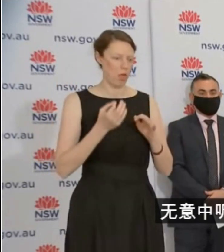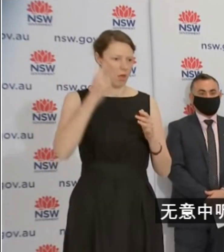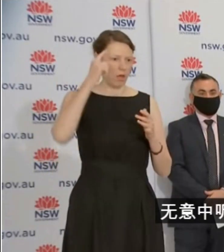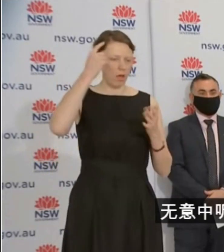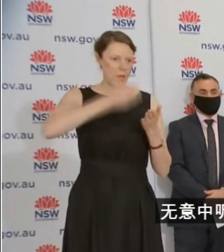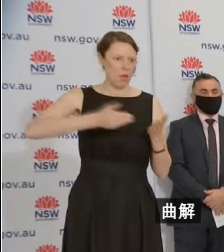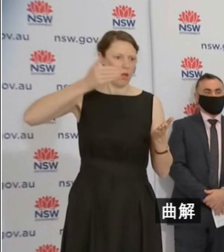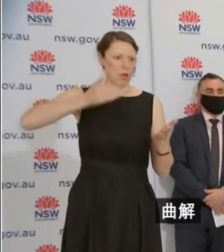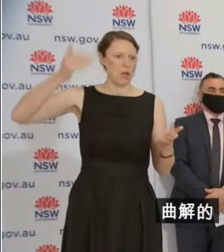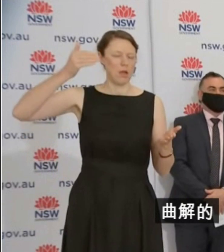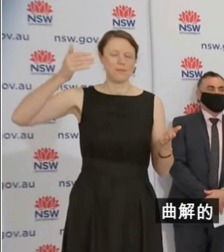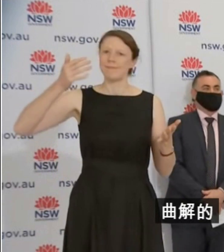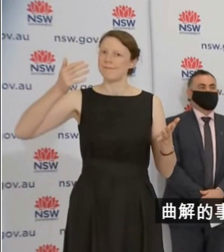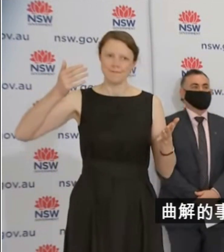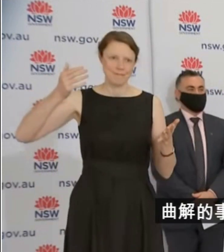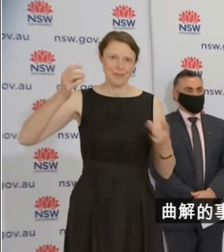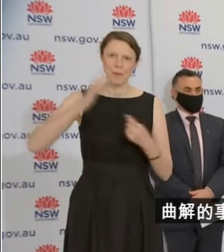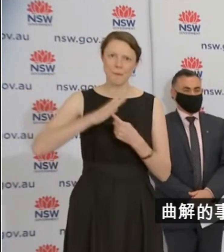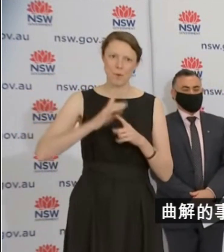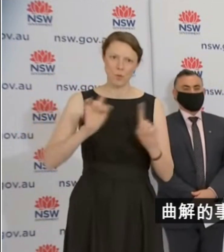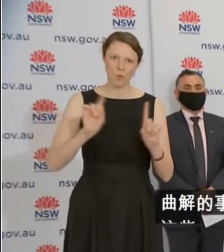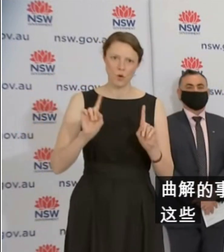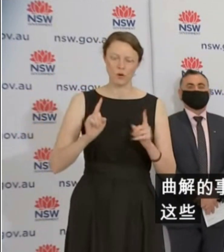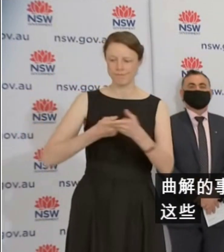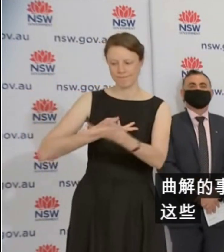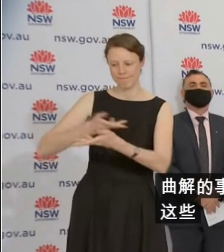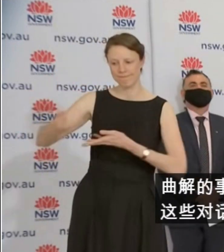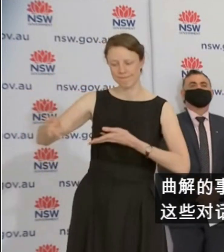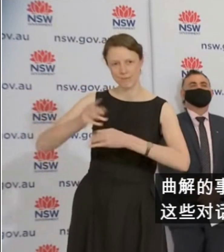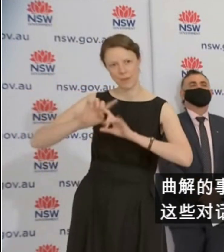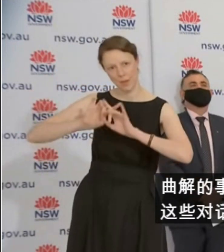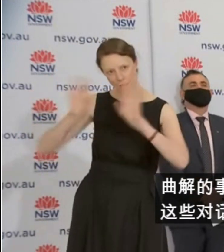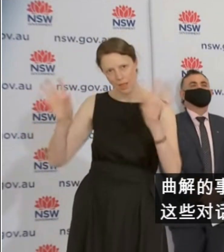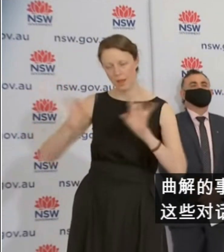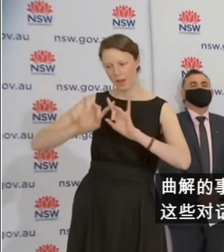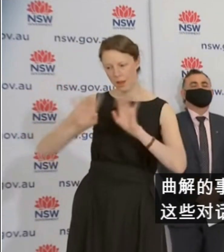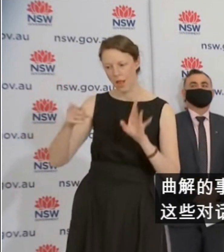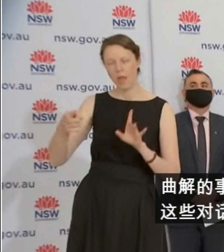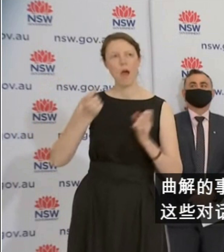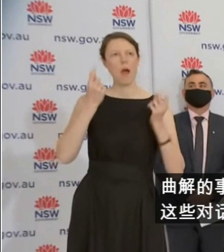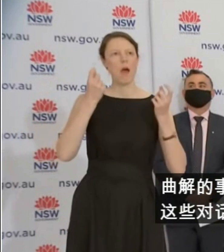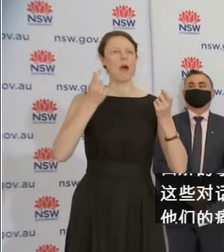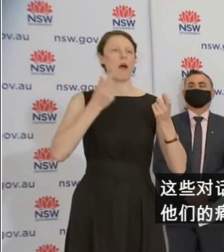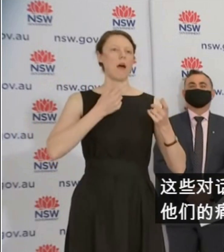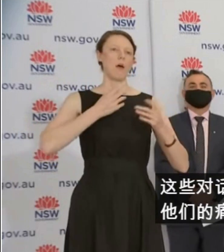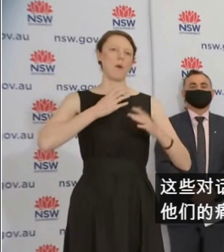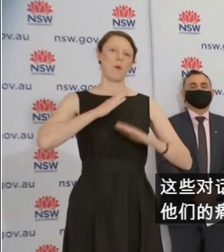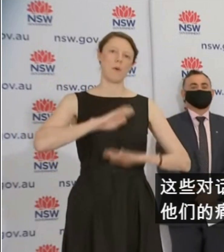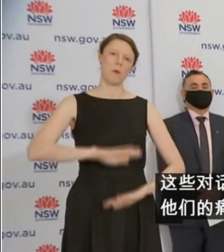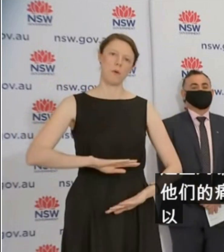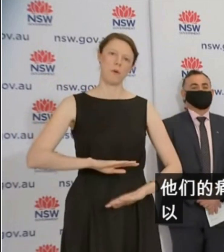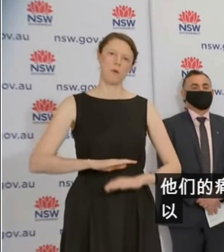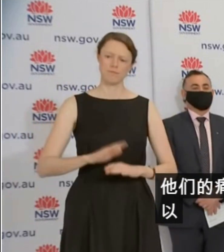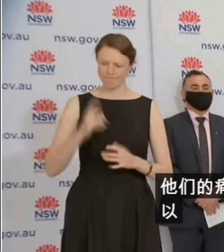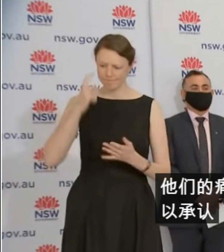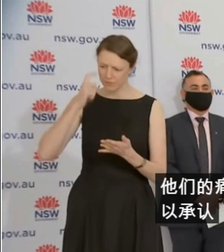misinterpreted. It's really important to try and have these conversations and to validate their distress,